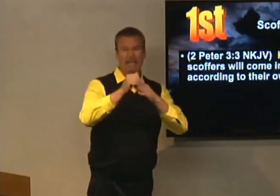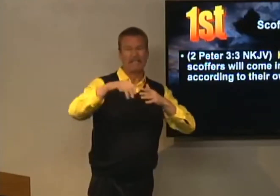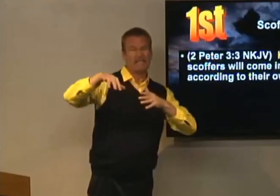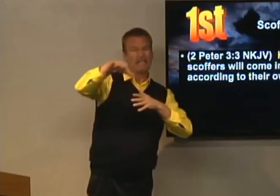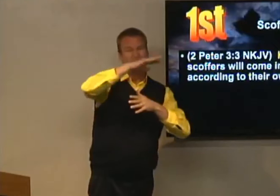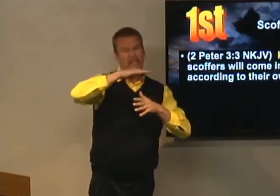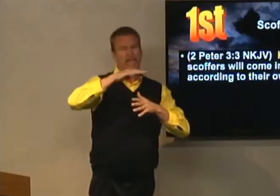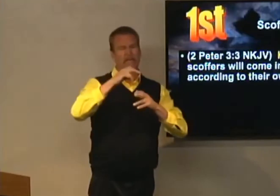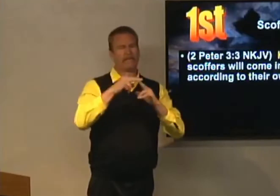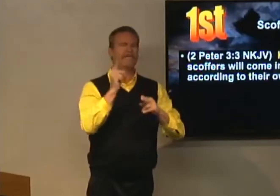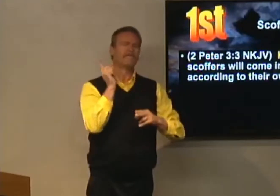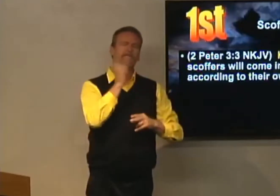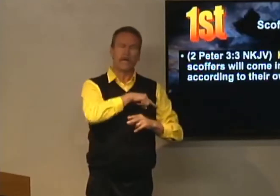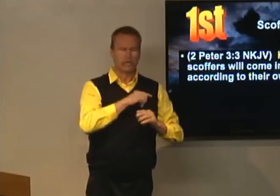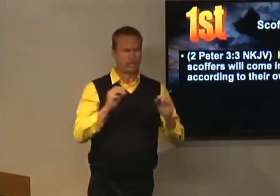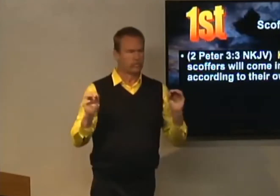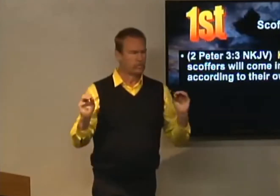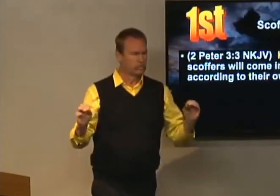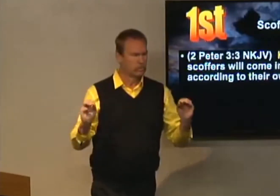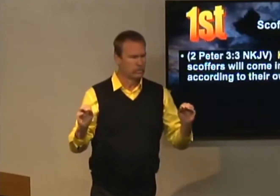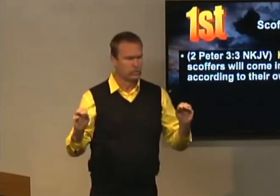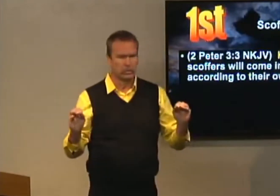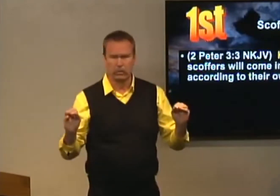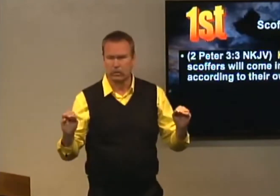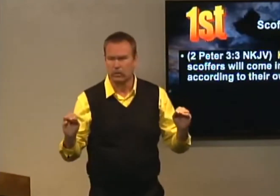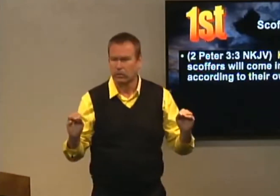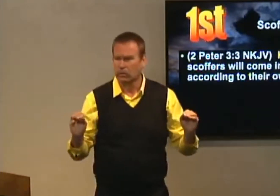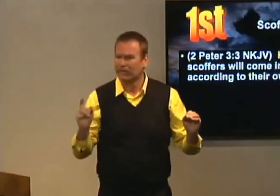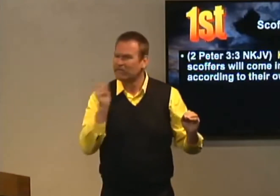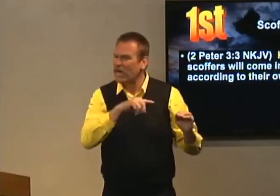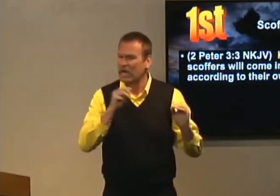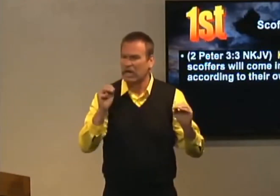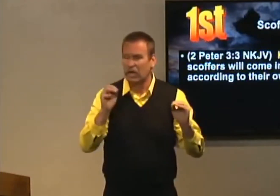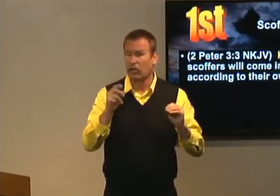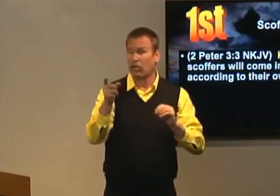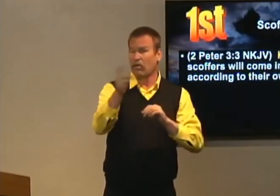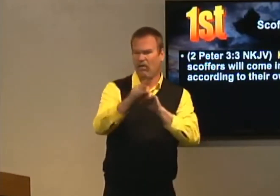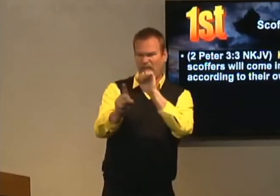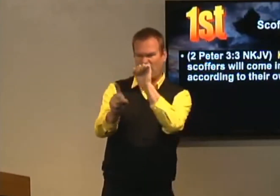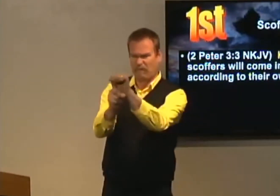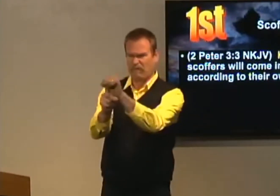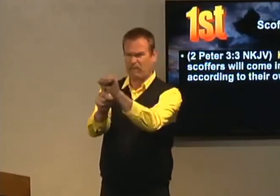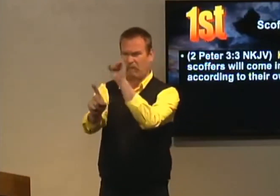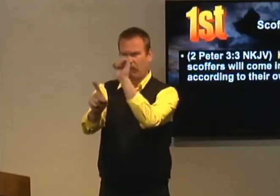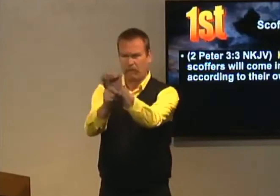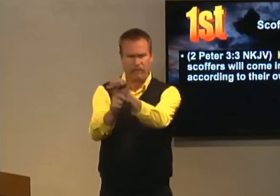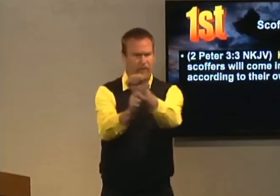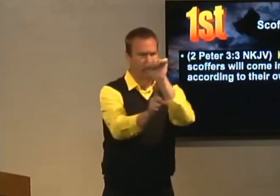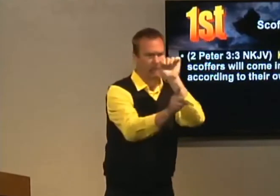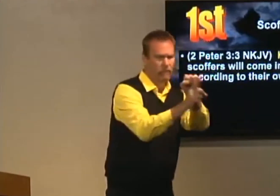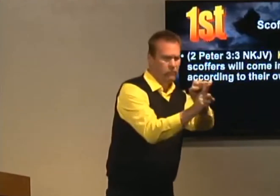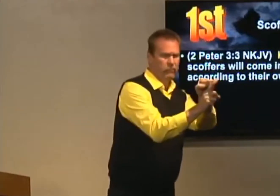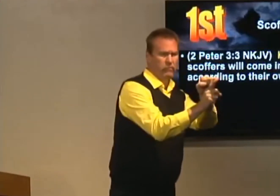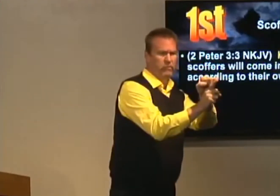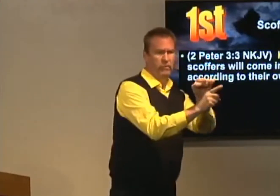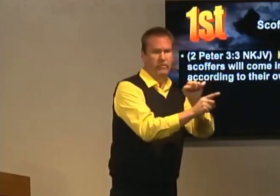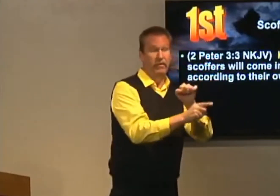You know, there was one group amongst the leaders that they had false teachings, and they would try to trick the